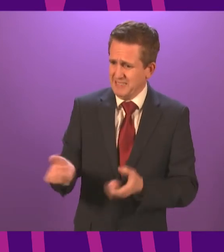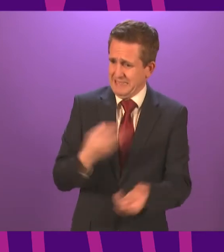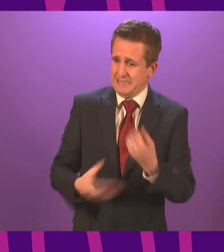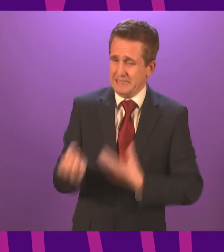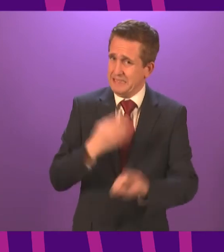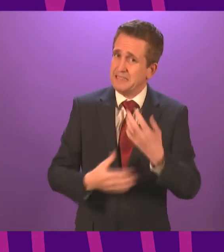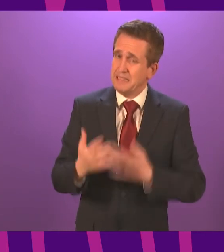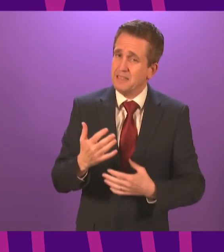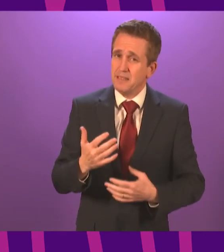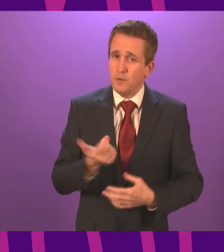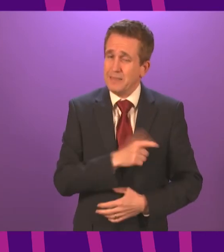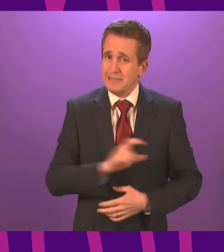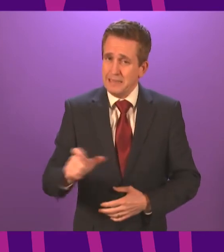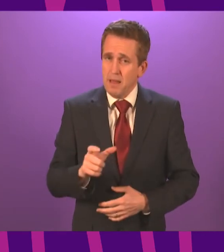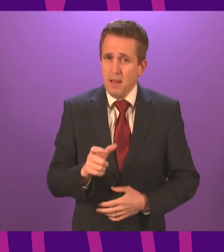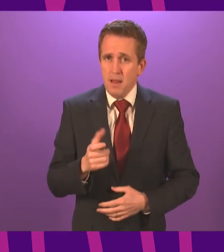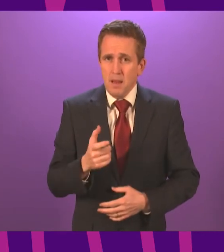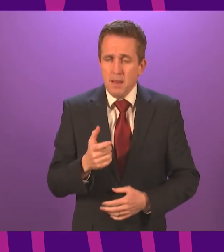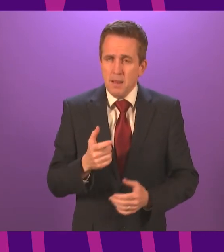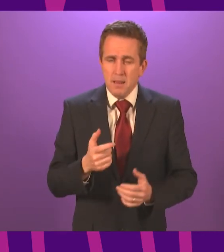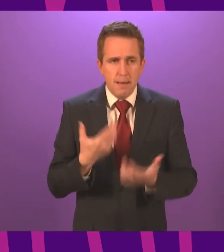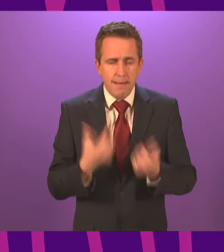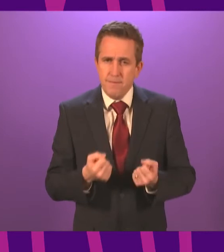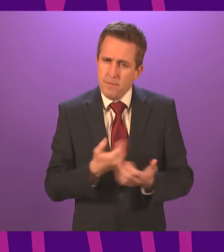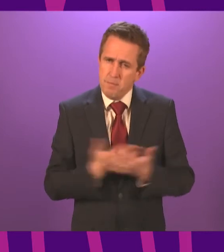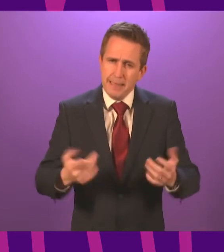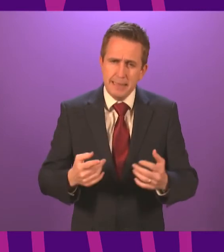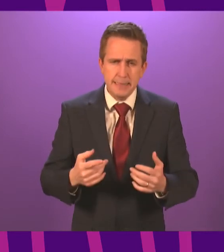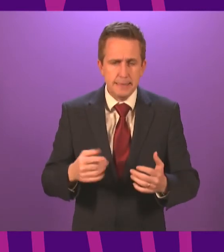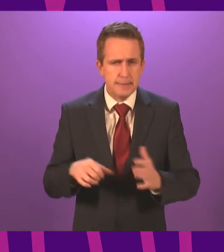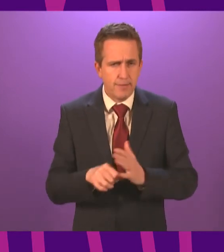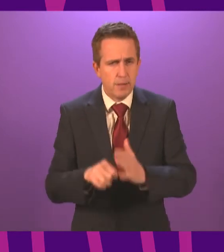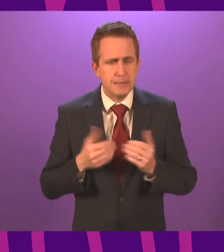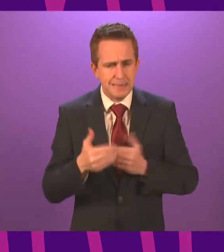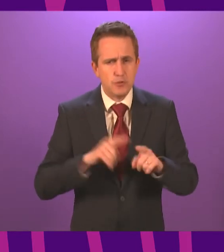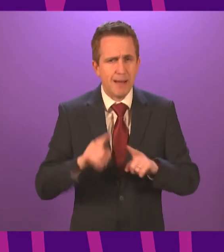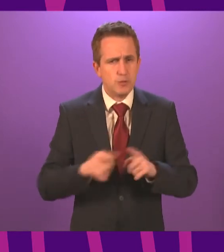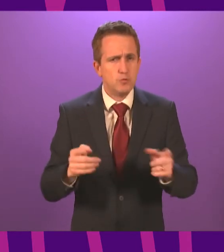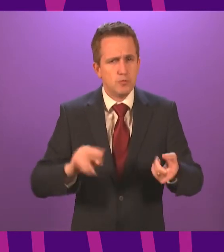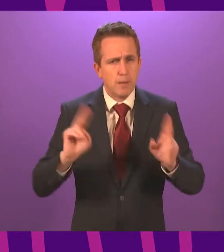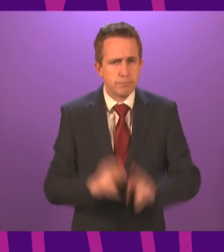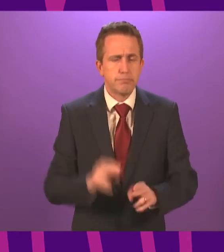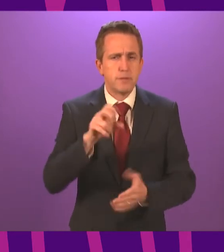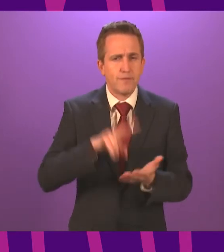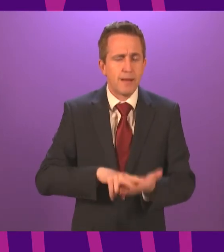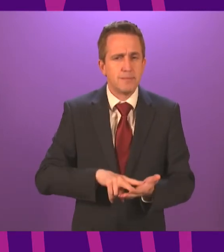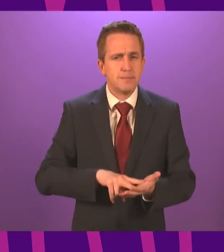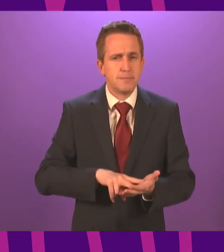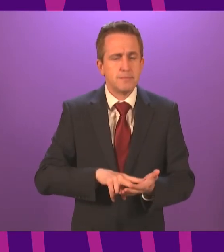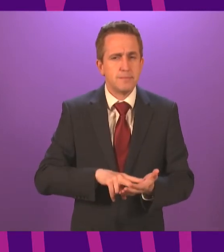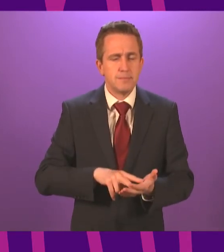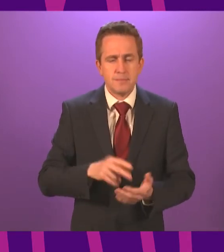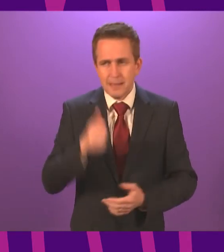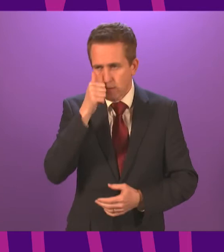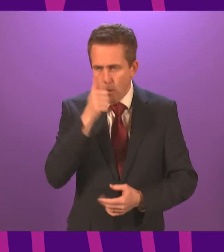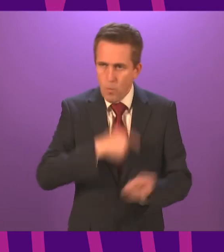and we still face huge challenges in tackling the virus. And we mustn't lose sight of this. I know that fatigue sets